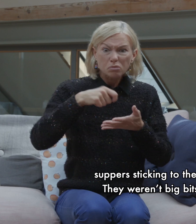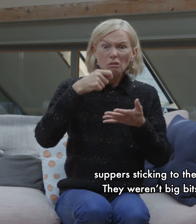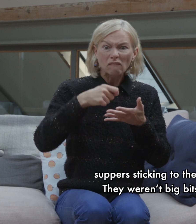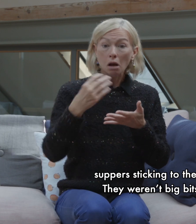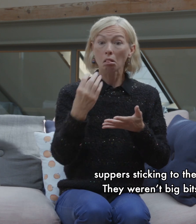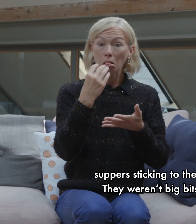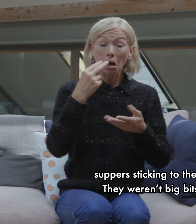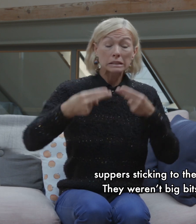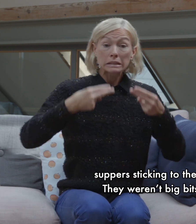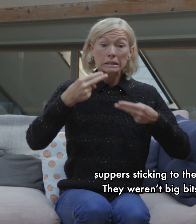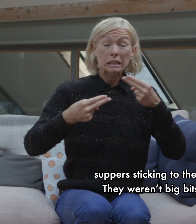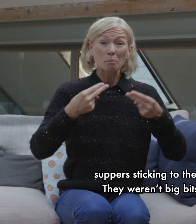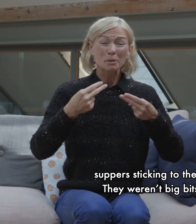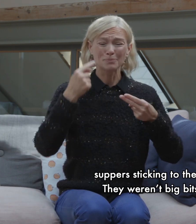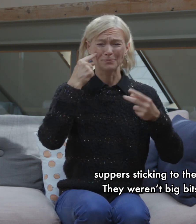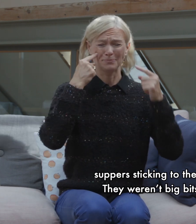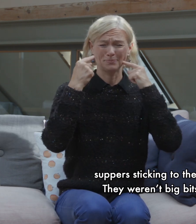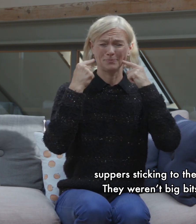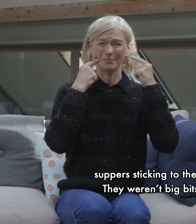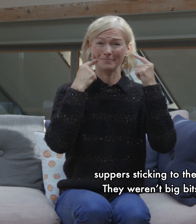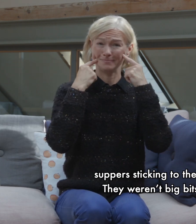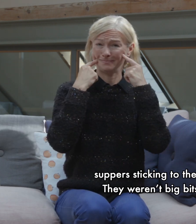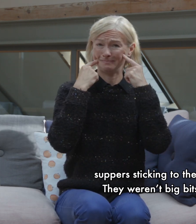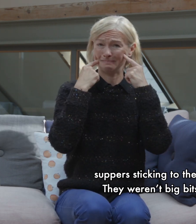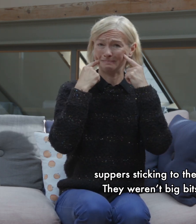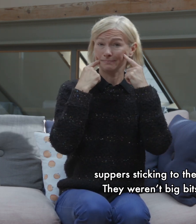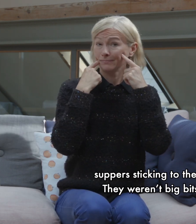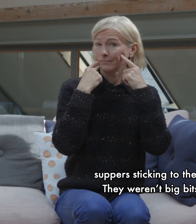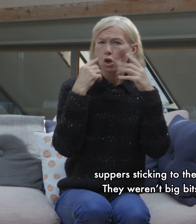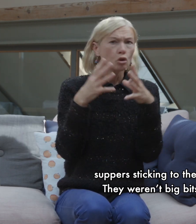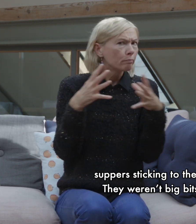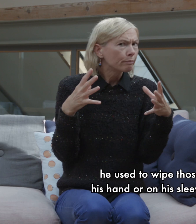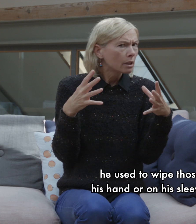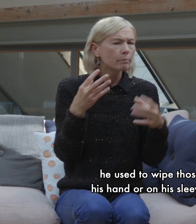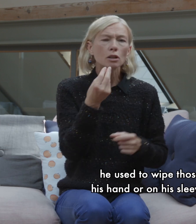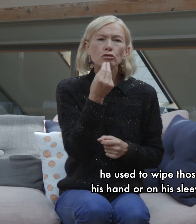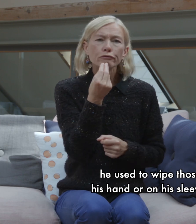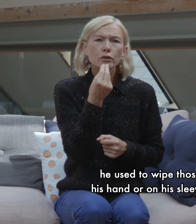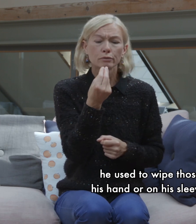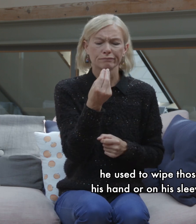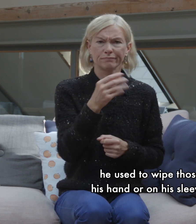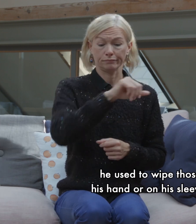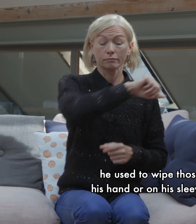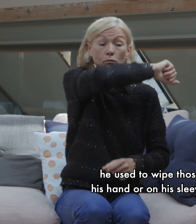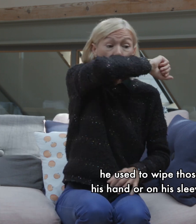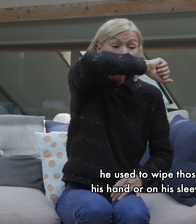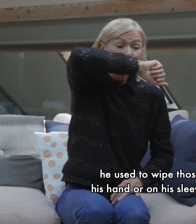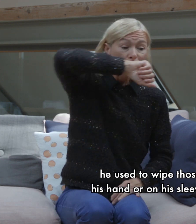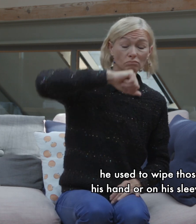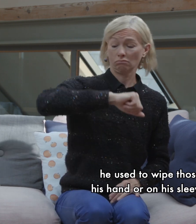suppers sticking to the hairs around his face. They weren't big bits, mind you, because he used to wipe those off with the back of his hand or on his sleeve while